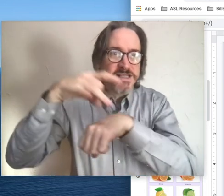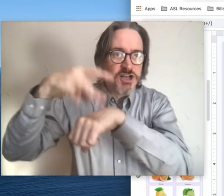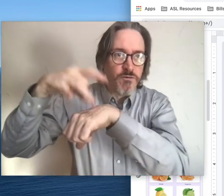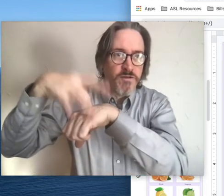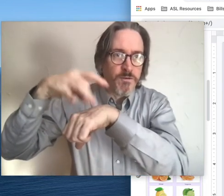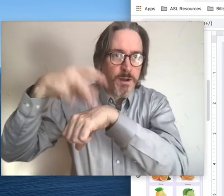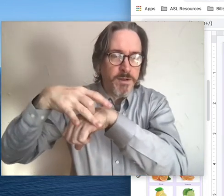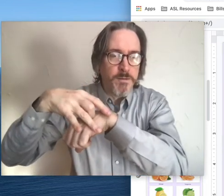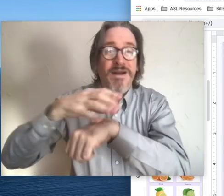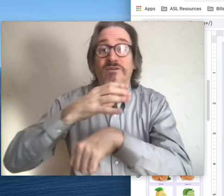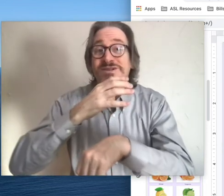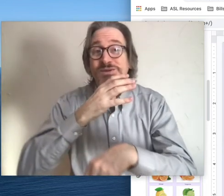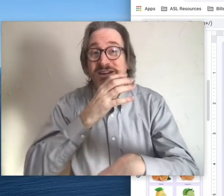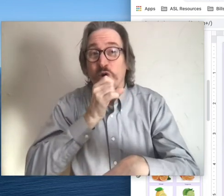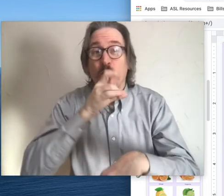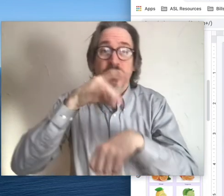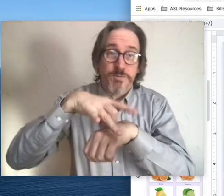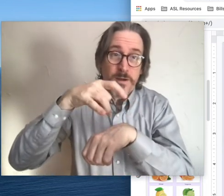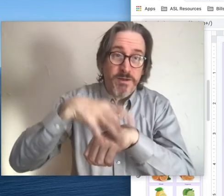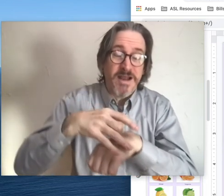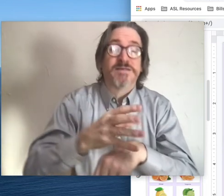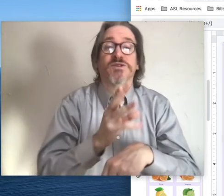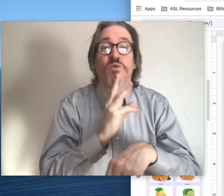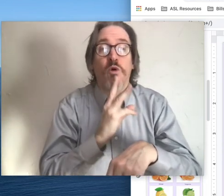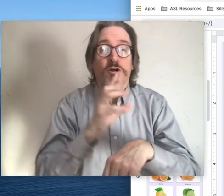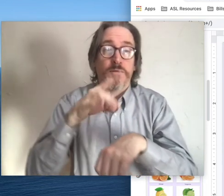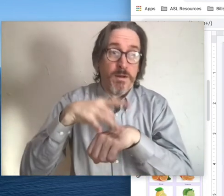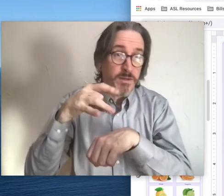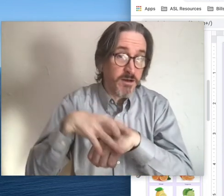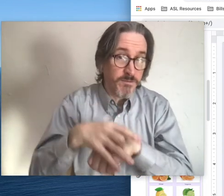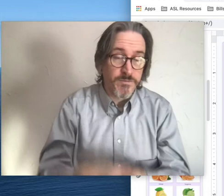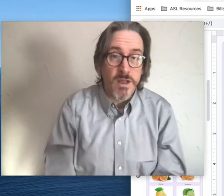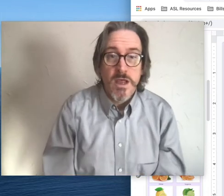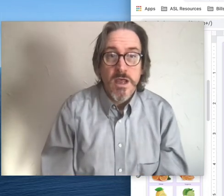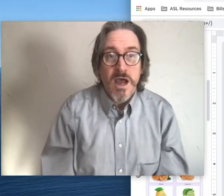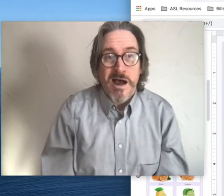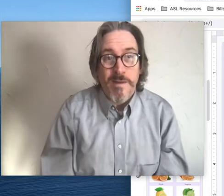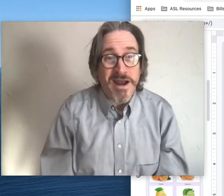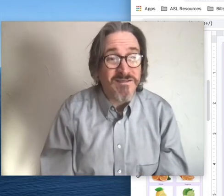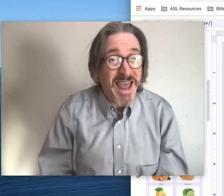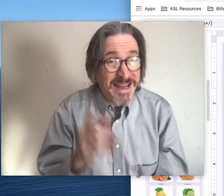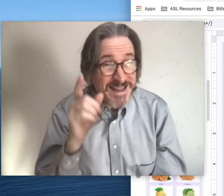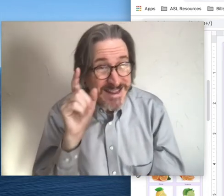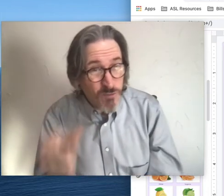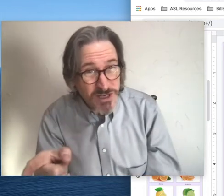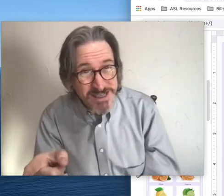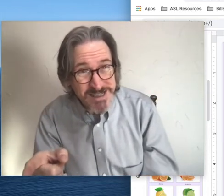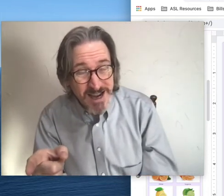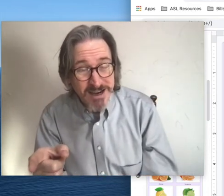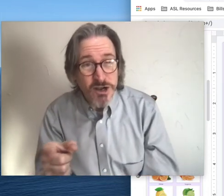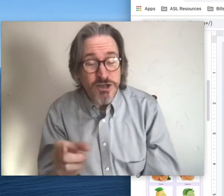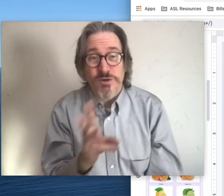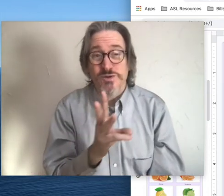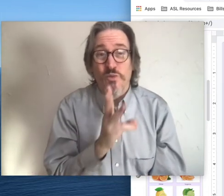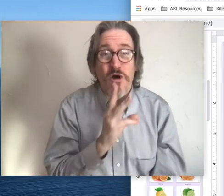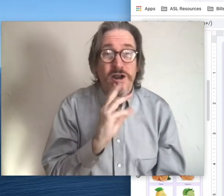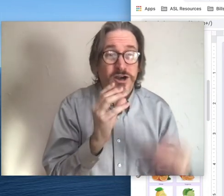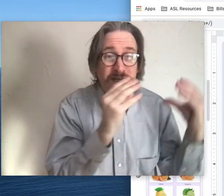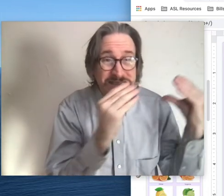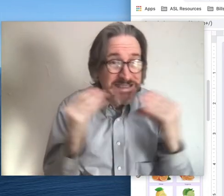this is generally for pumpkin, but I've also seen orange pumpkin as opposed to water pumpkin. And what's the sign